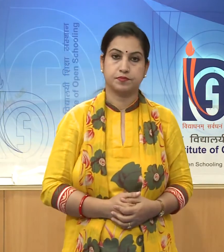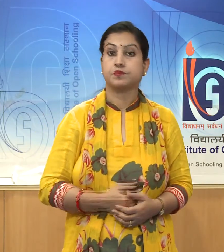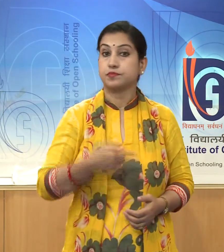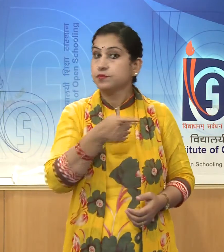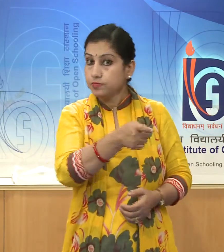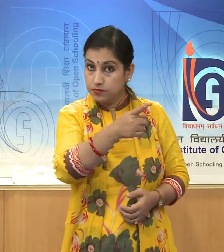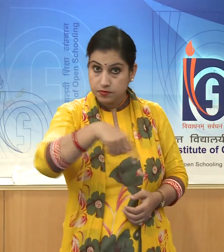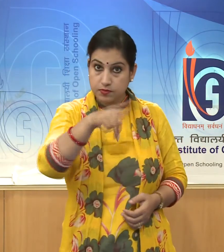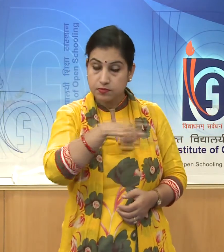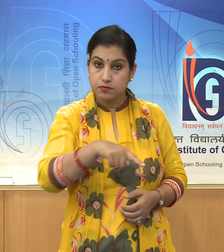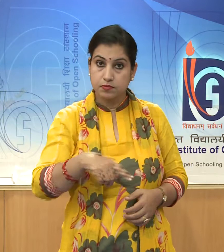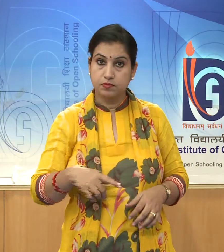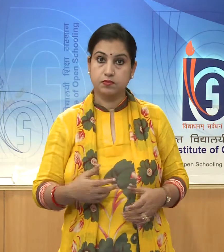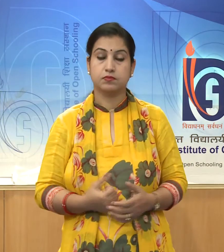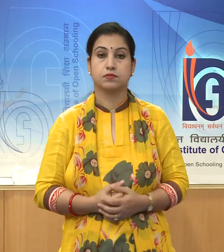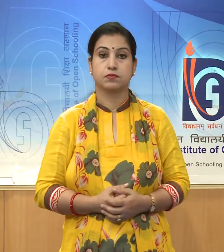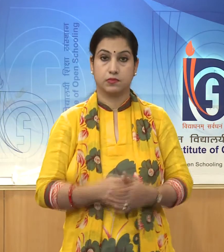while Gauguin